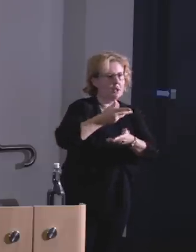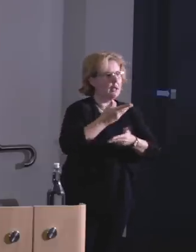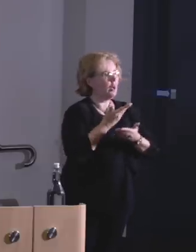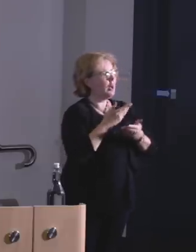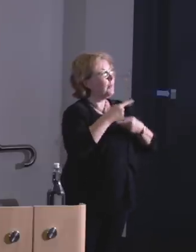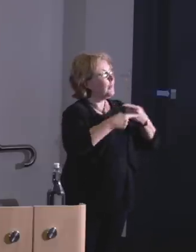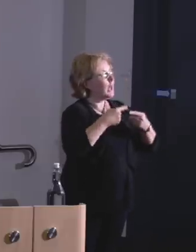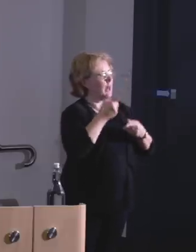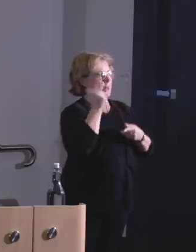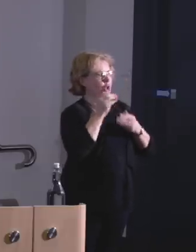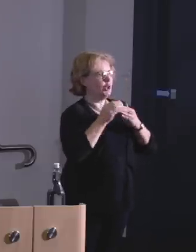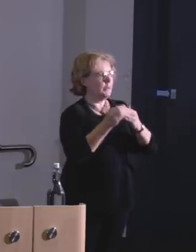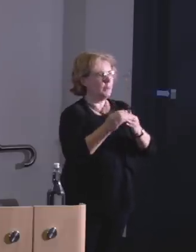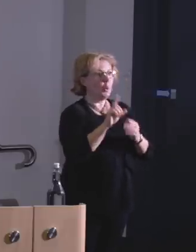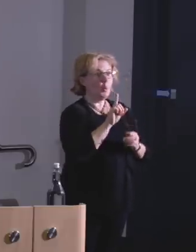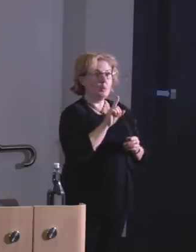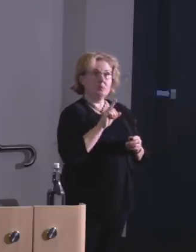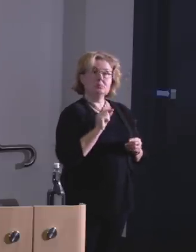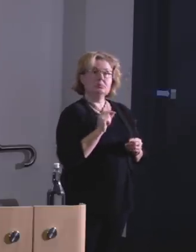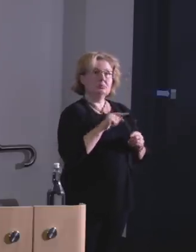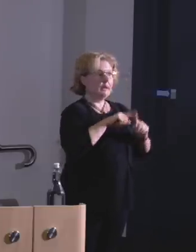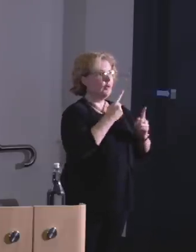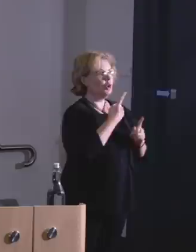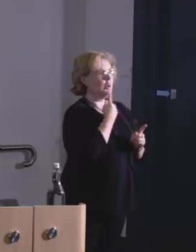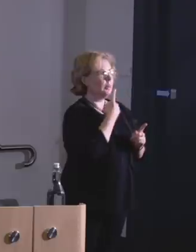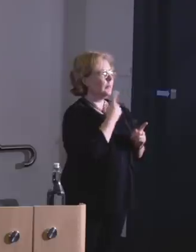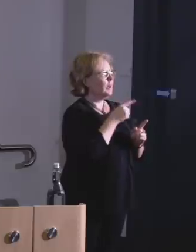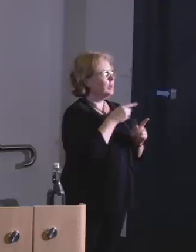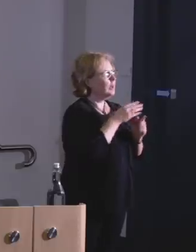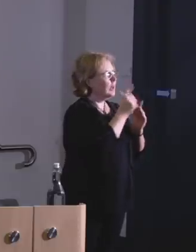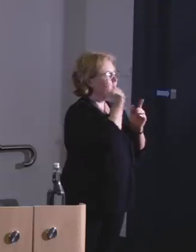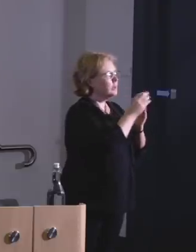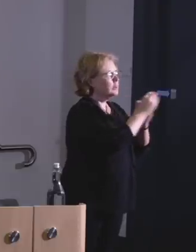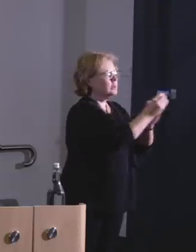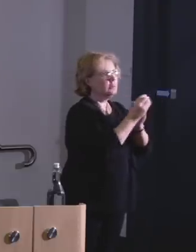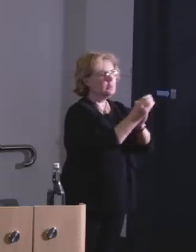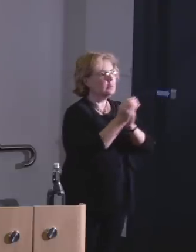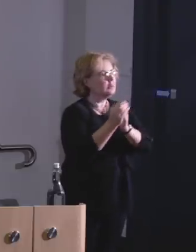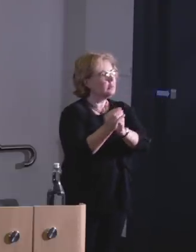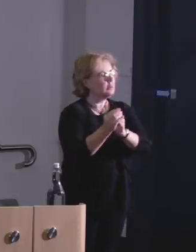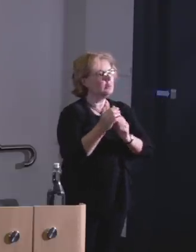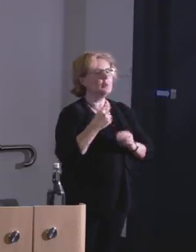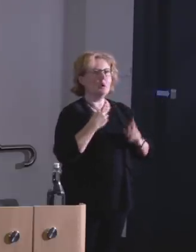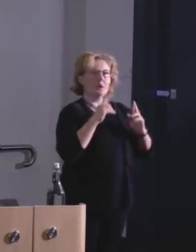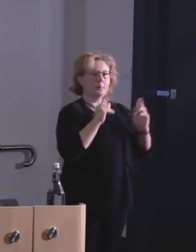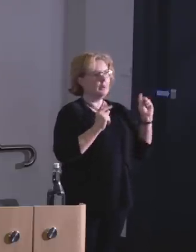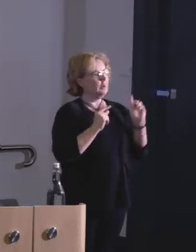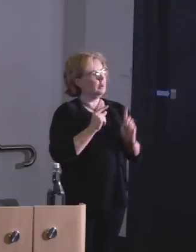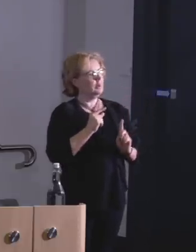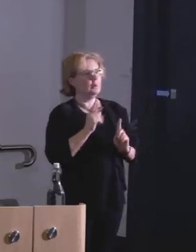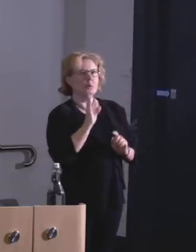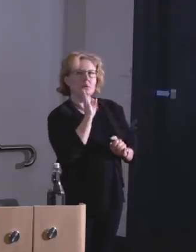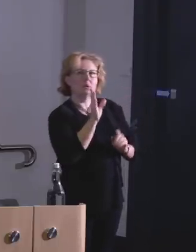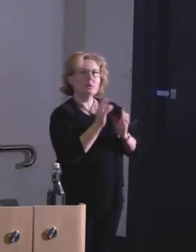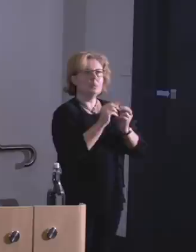different kinds of leaders. You know, and I hope that in coming to speak with you this morning, I